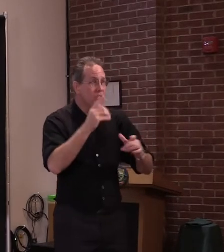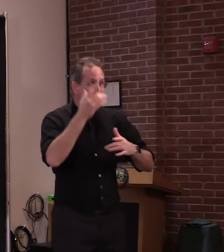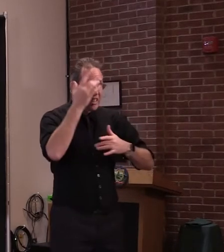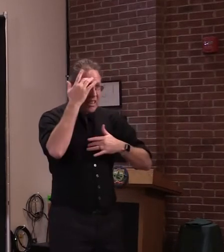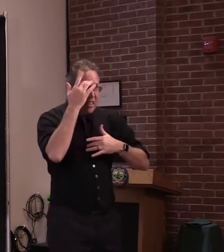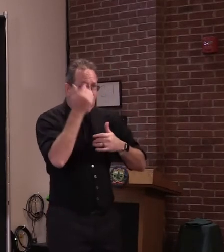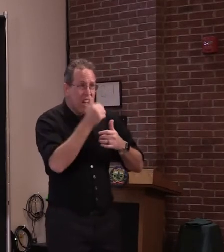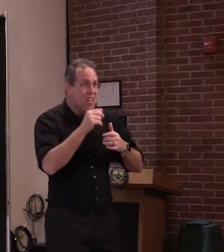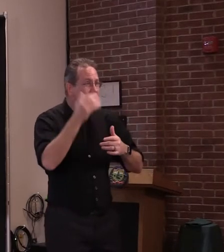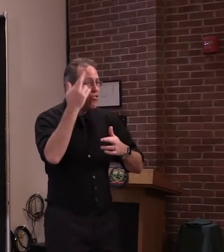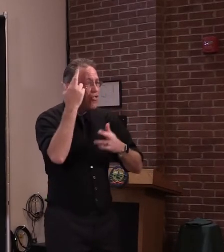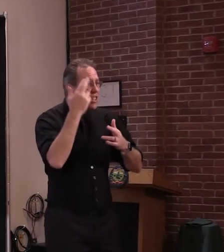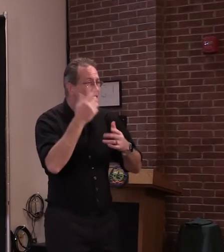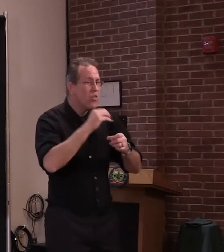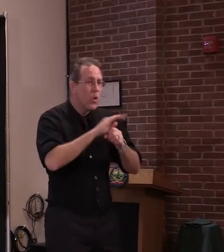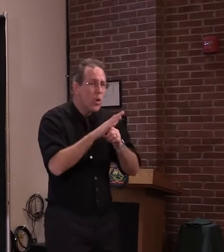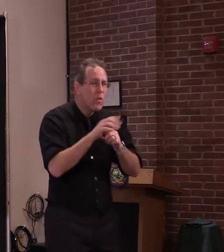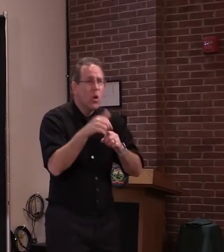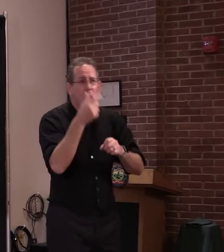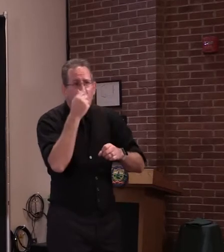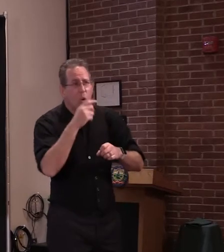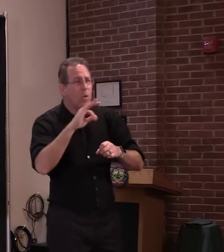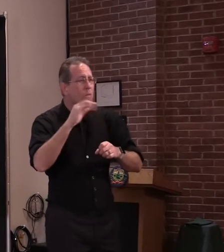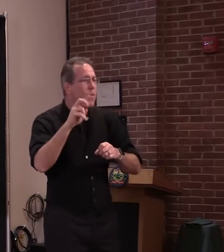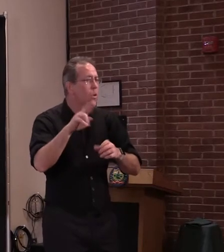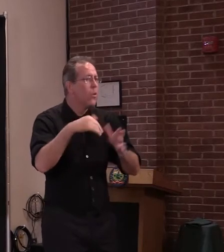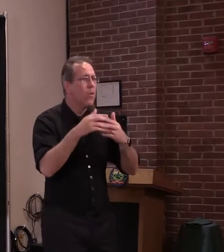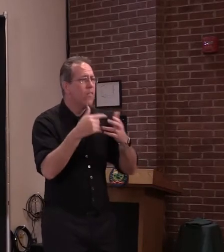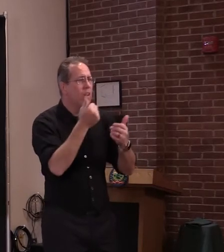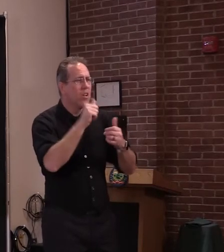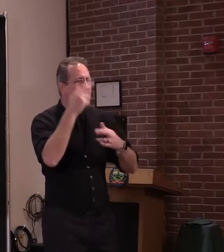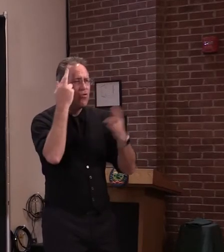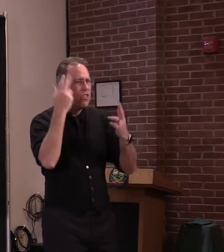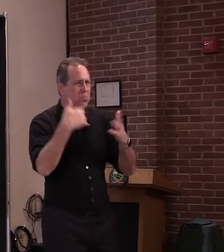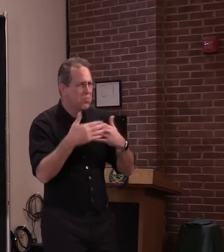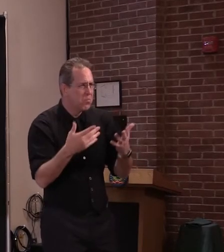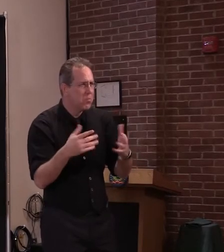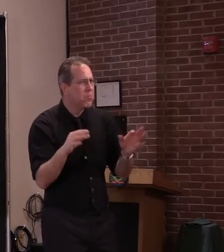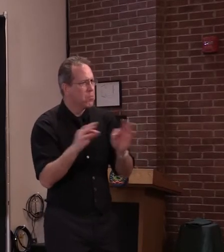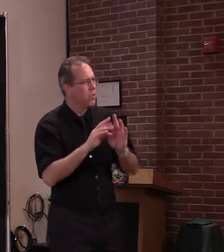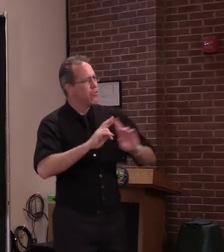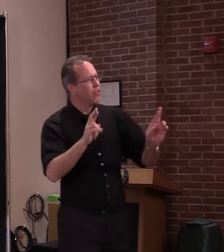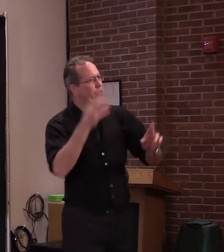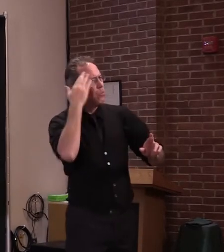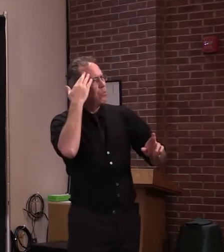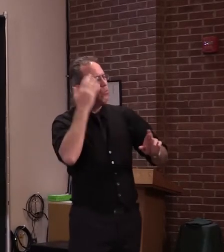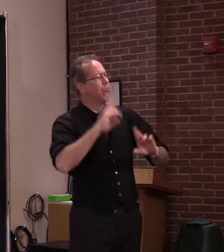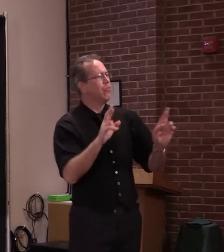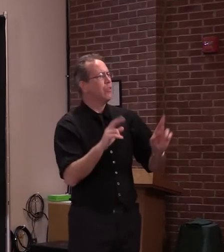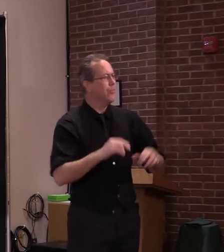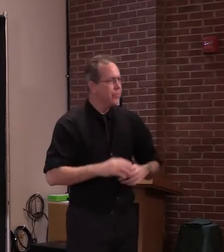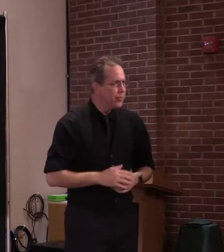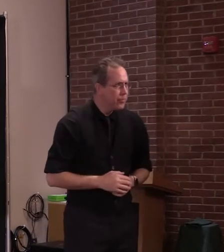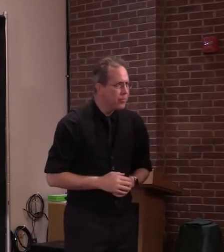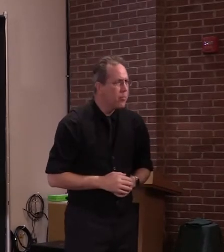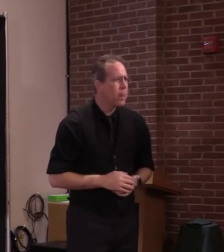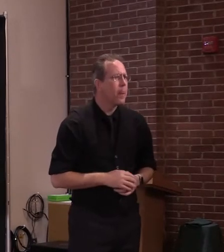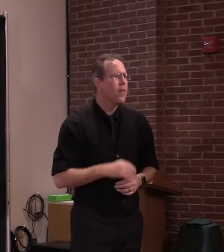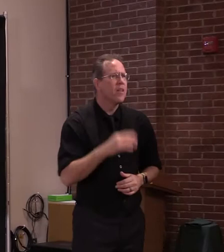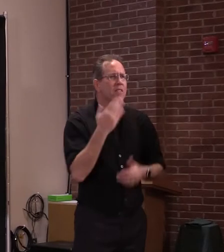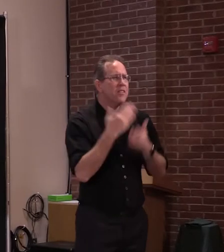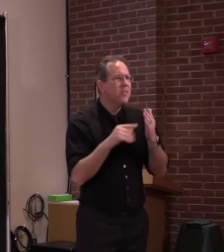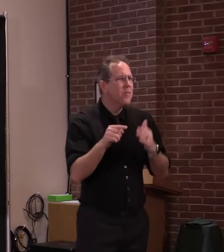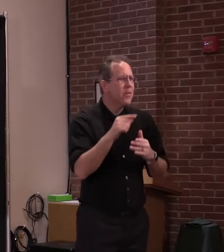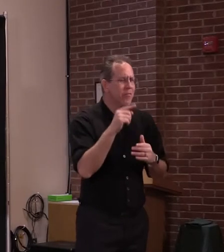the hospitalizations, it's interesting because we saw, I think most of you have seen,